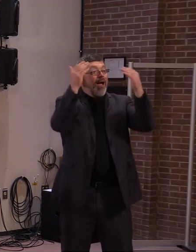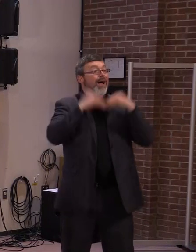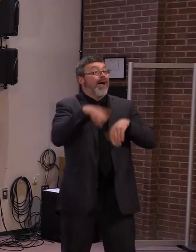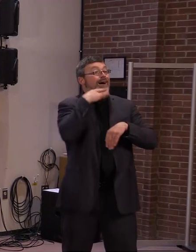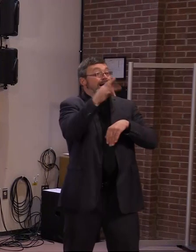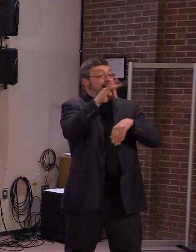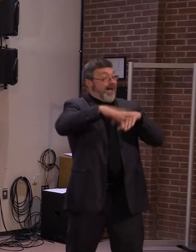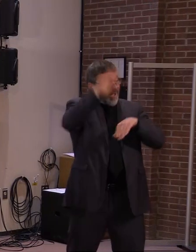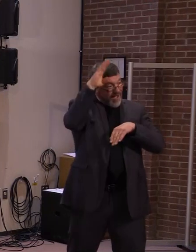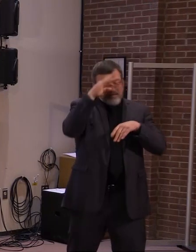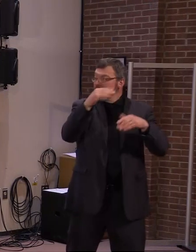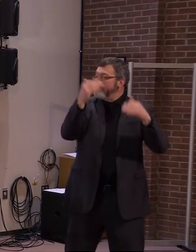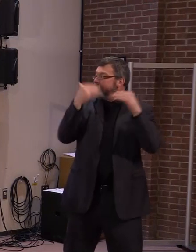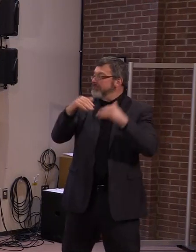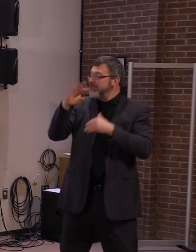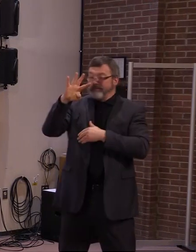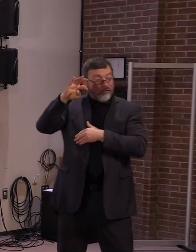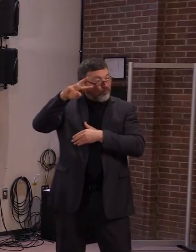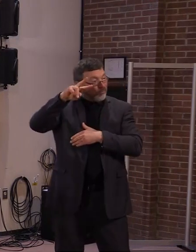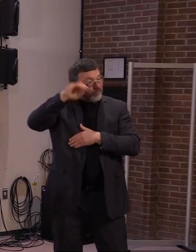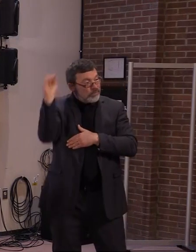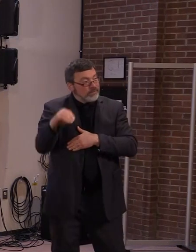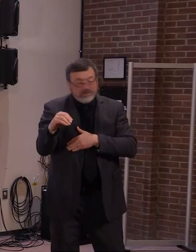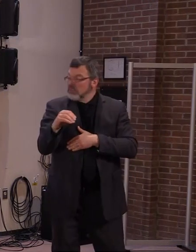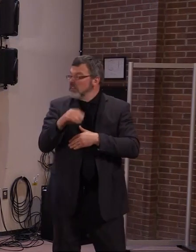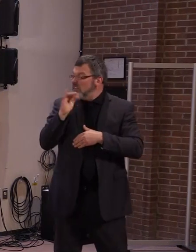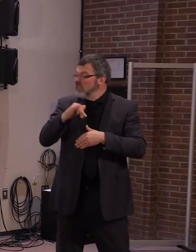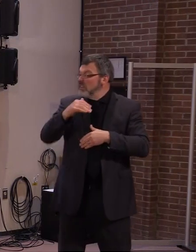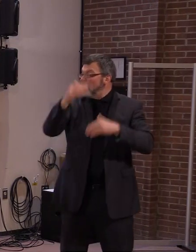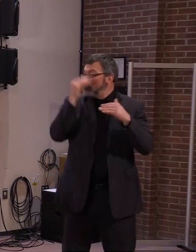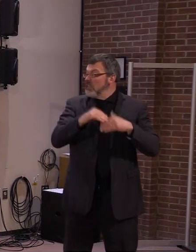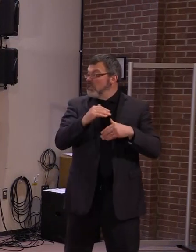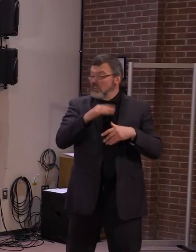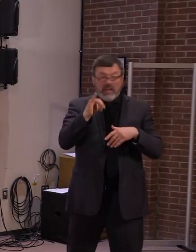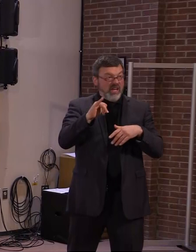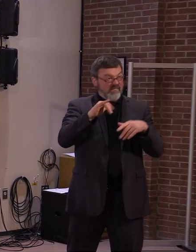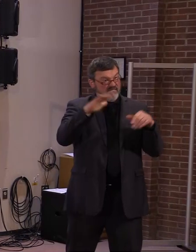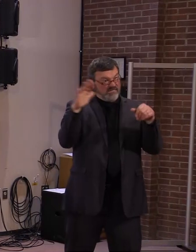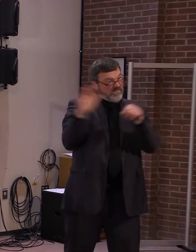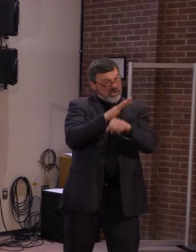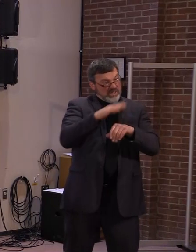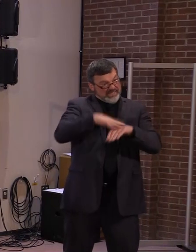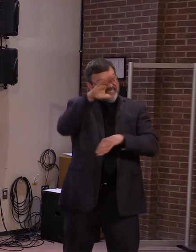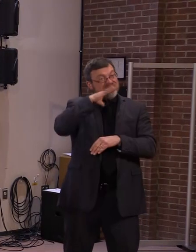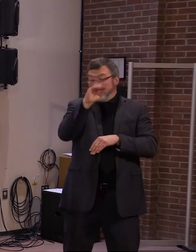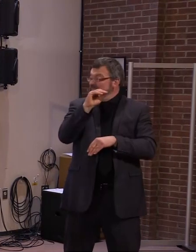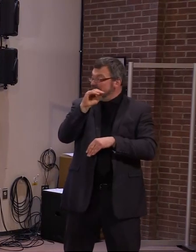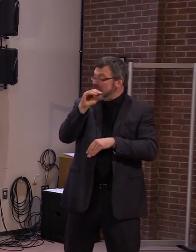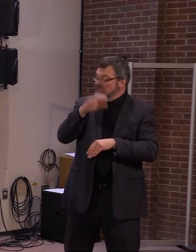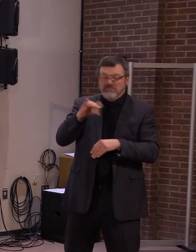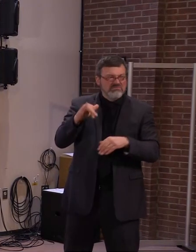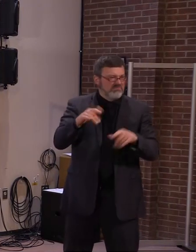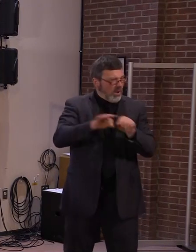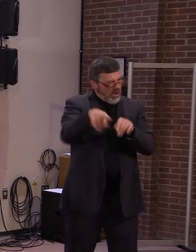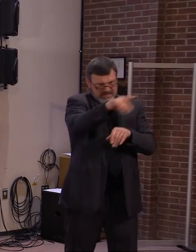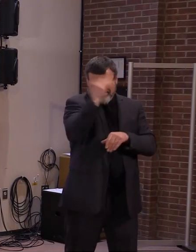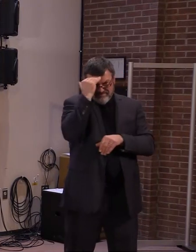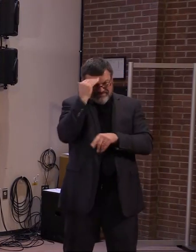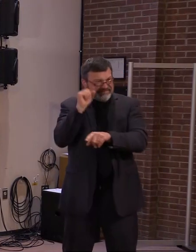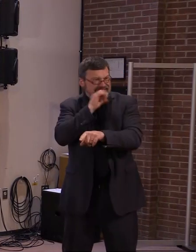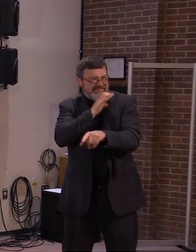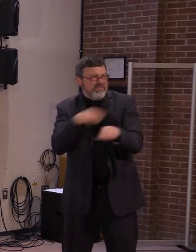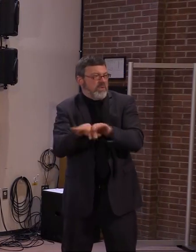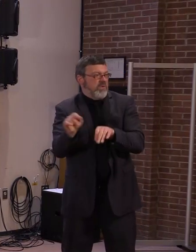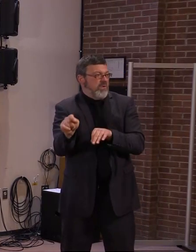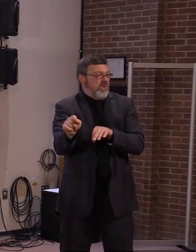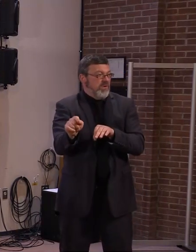which is critical with the hospital levels where they are at the moment. Looking at the state hospitalization numbers, you can see the 7-day average is up